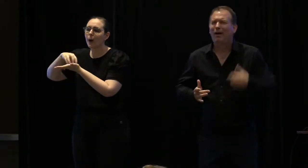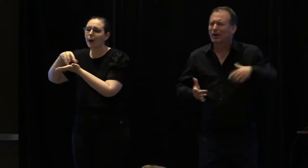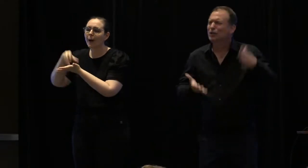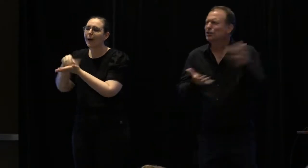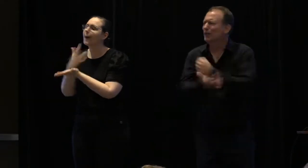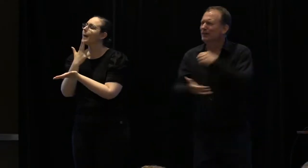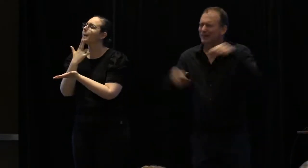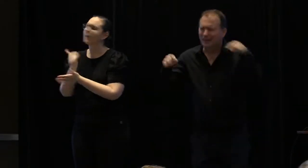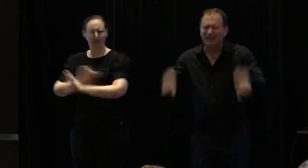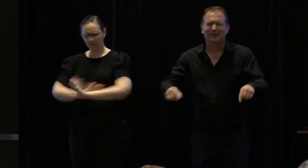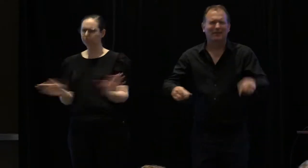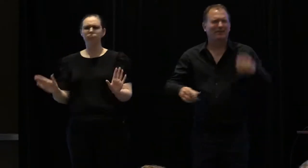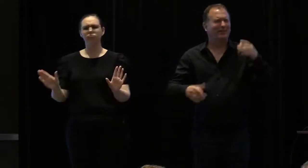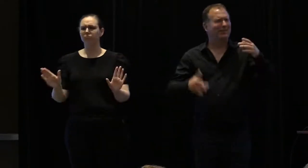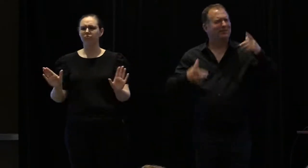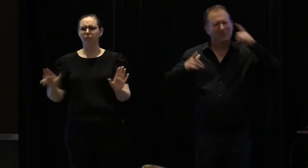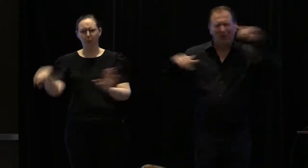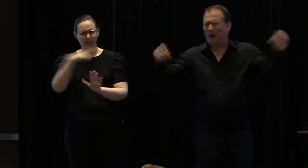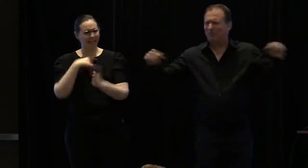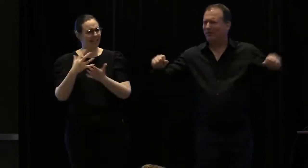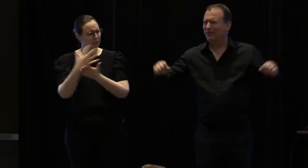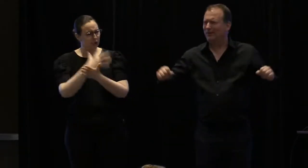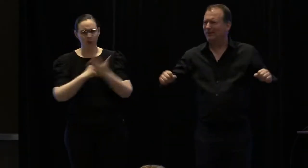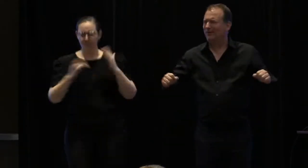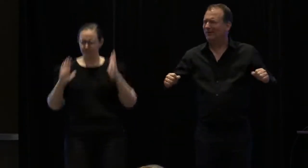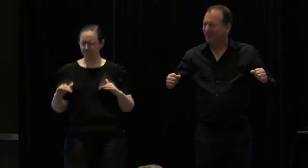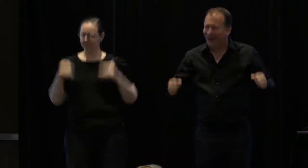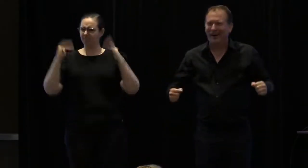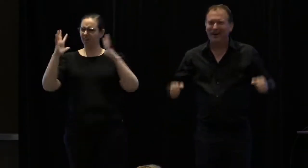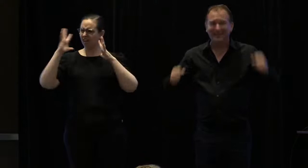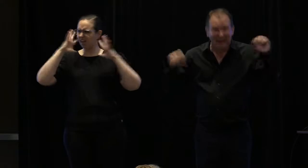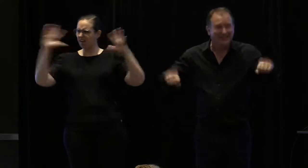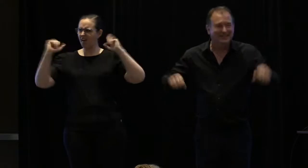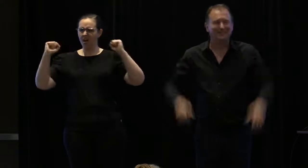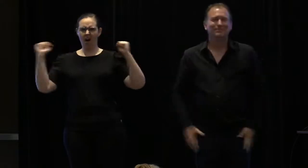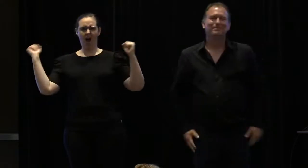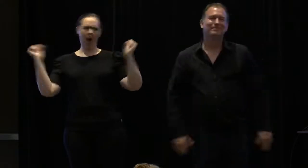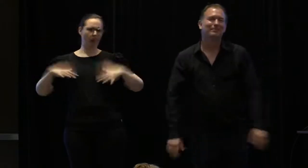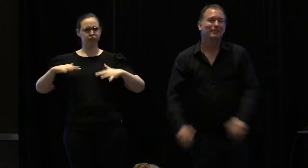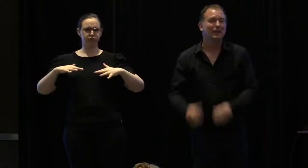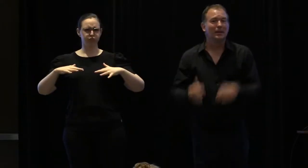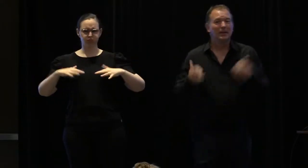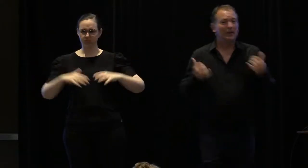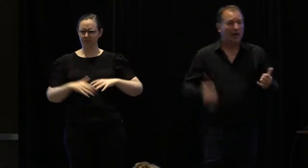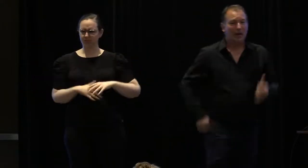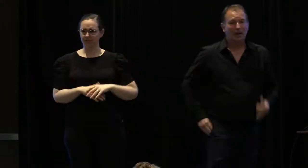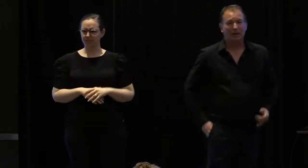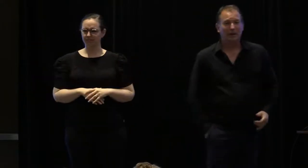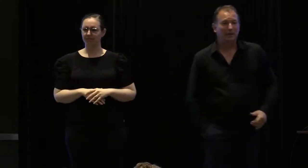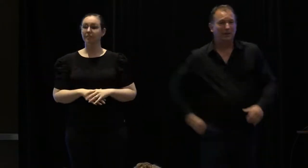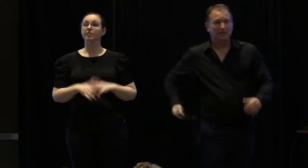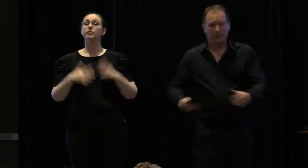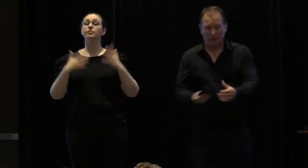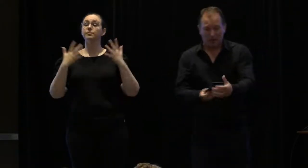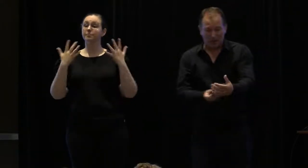small community center with a little bit of coffee and a little bit of tea. We don't do things quietly. We do things with a bang